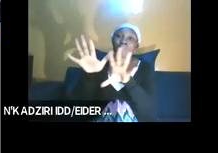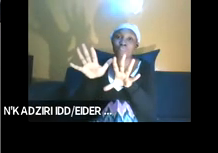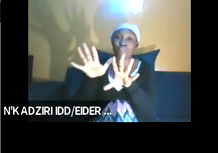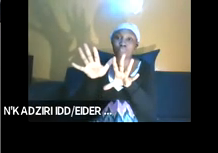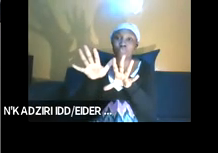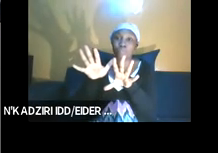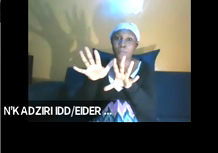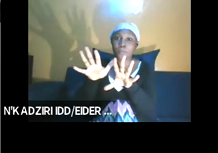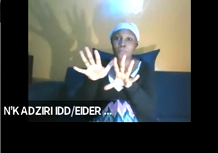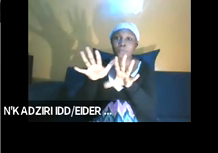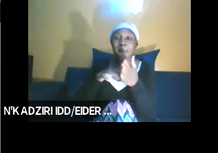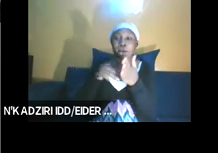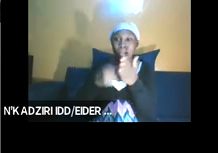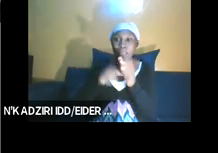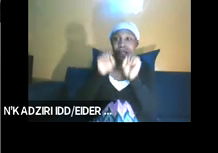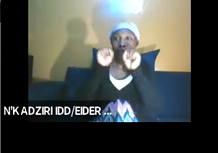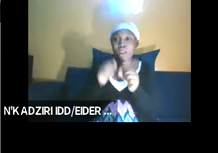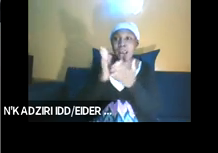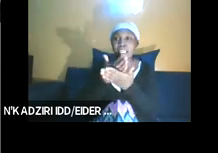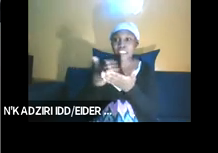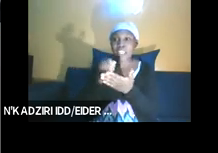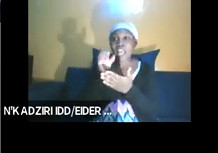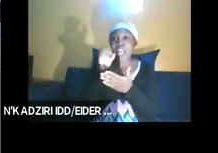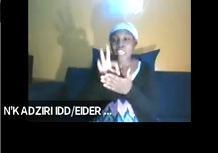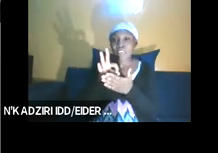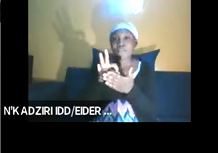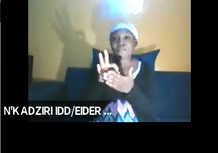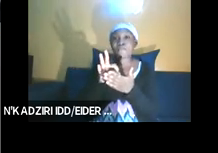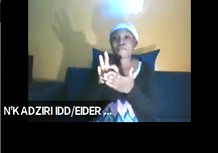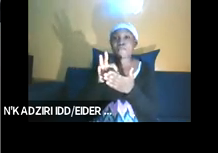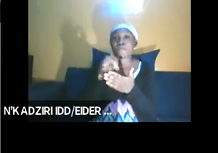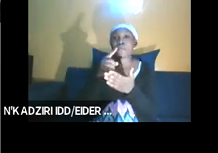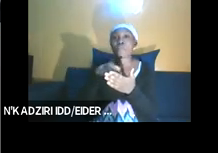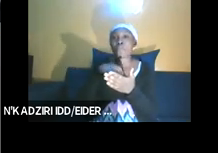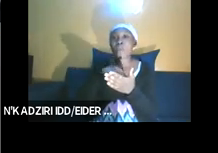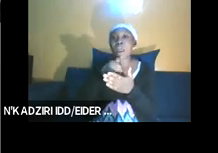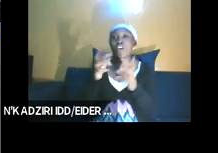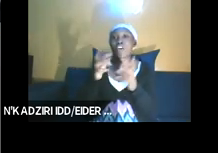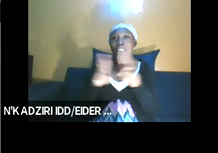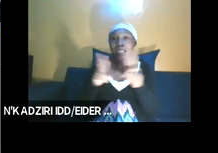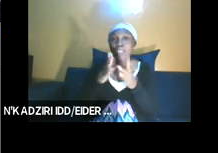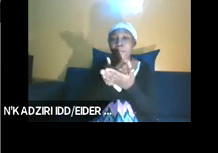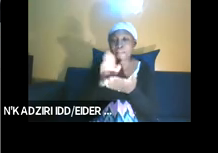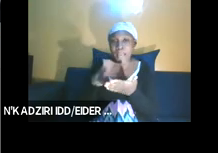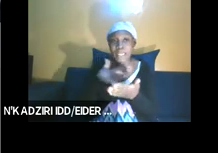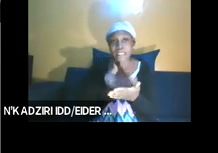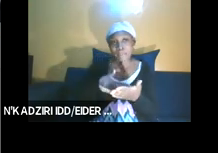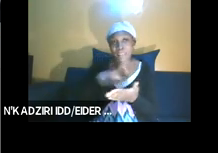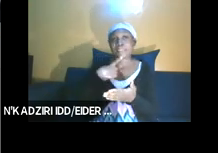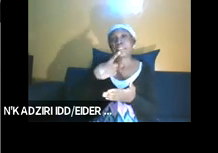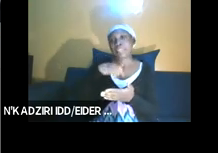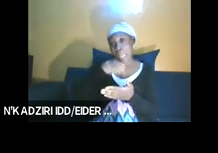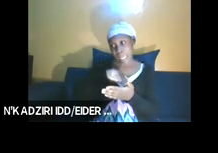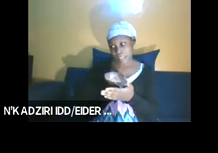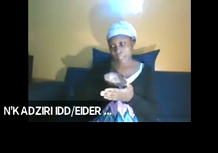We'll be able to share this, and in case you have you're not willing to be part of that, you could let us know. And then please keep your